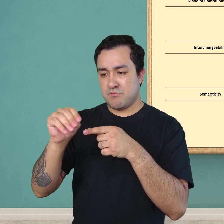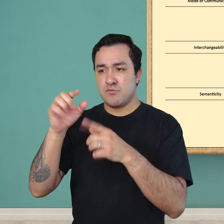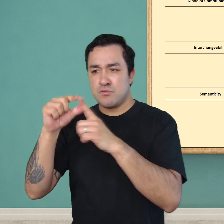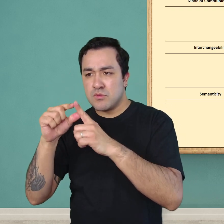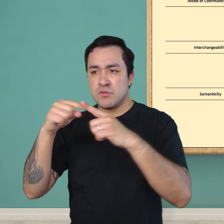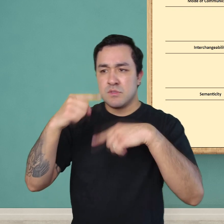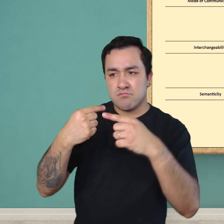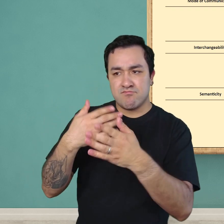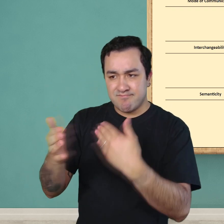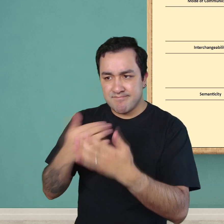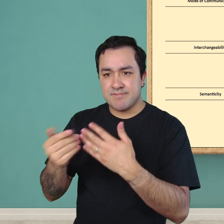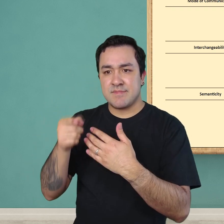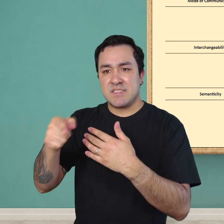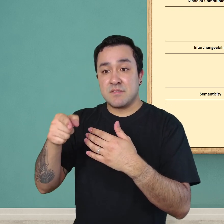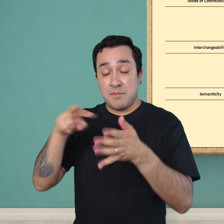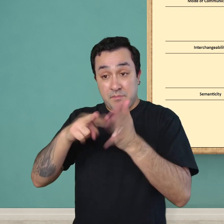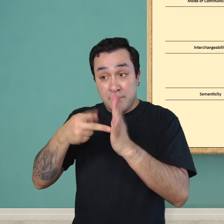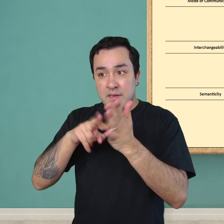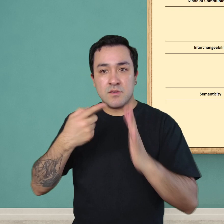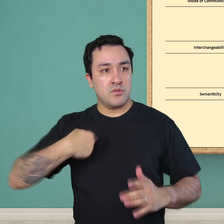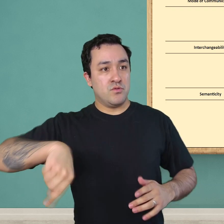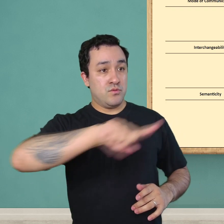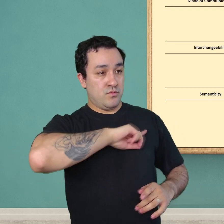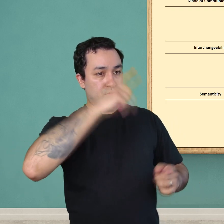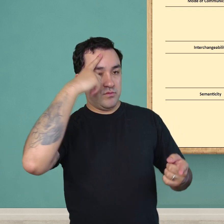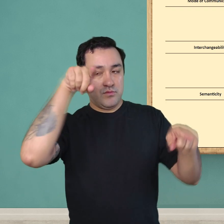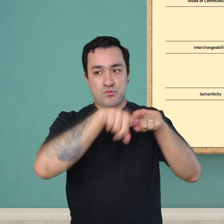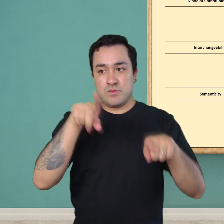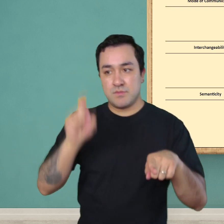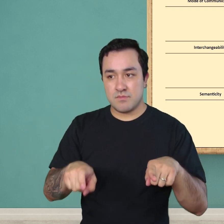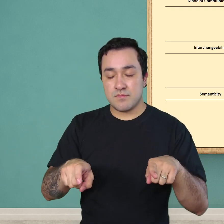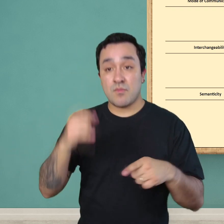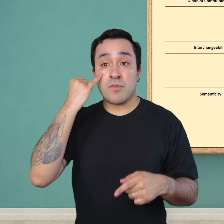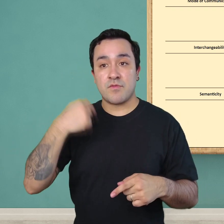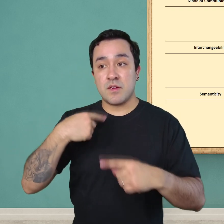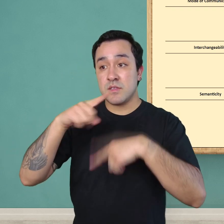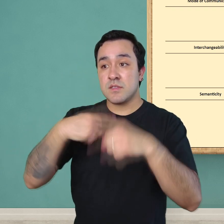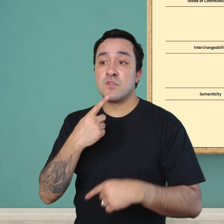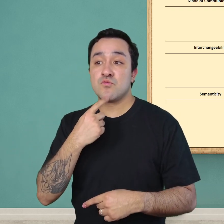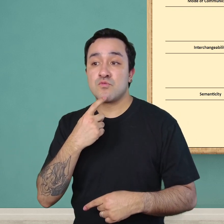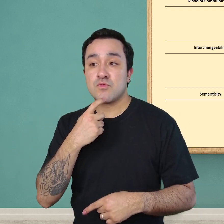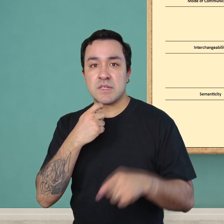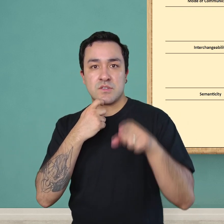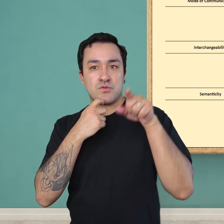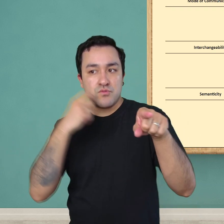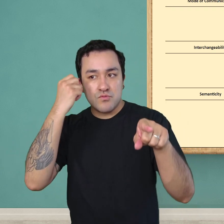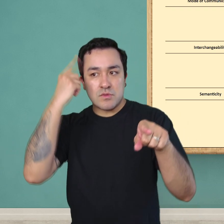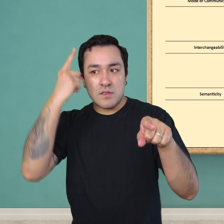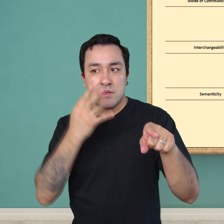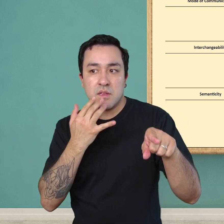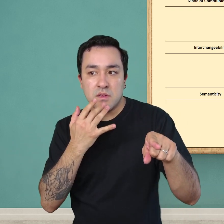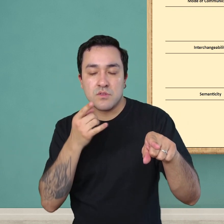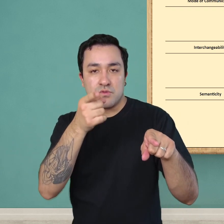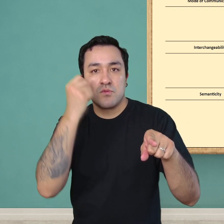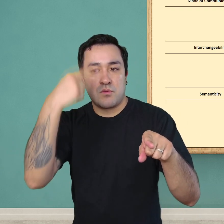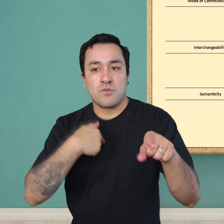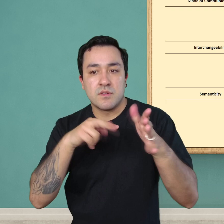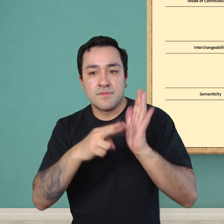of the language have a shared, agreed-upon meaning. If I sign red, we all have a common understanding of the color I mean.